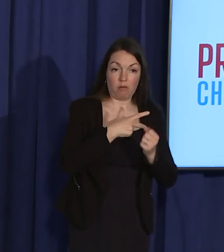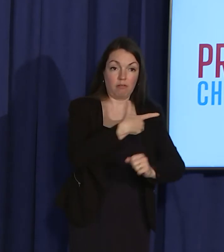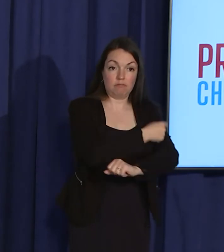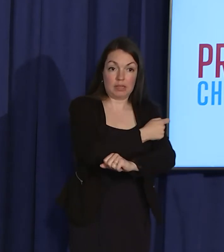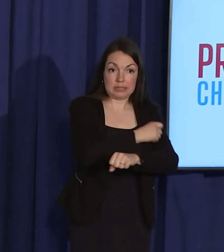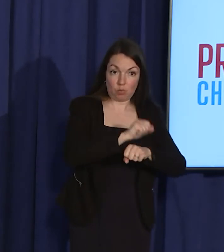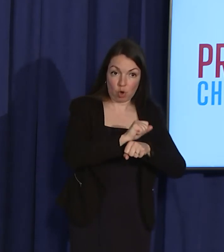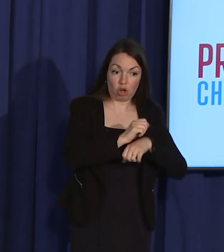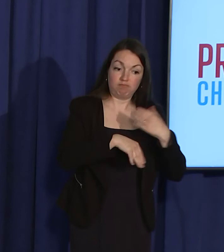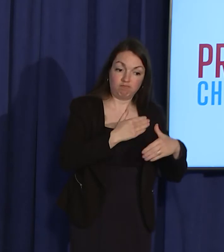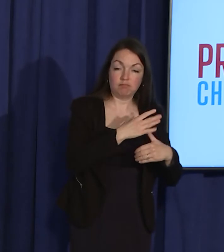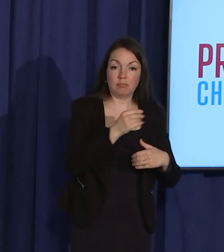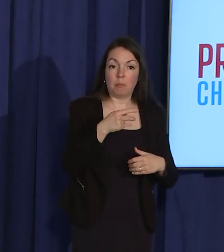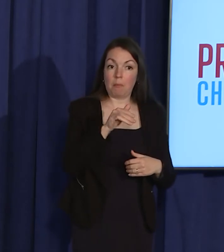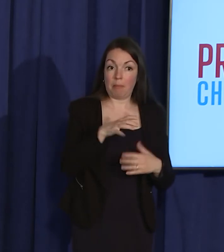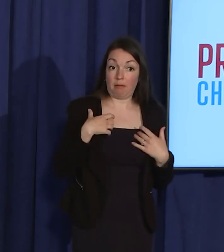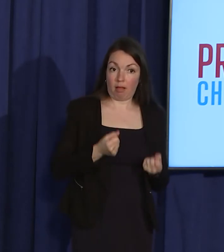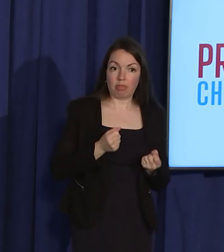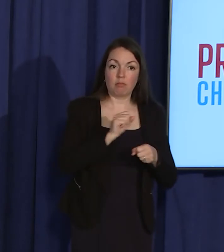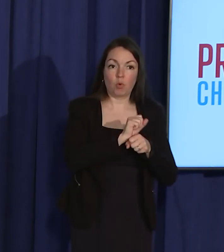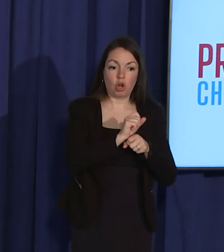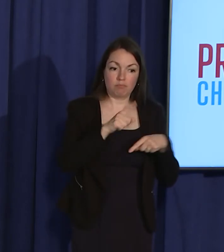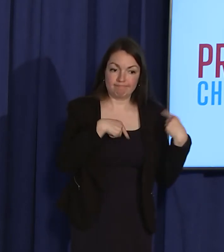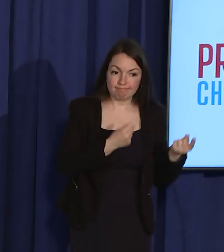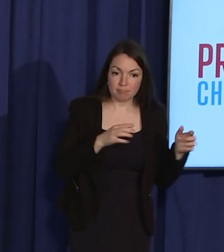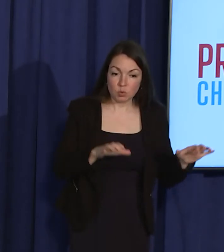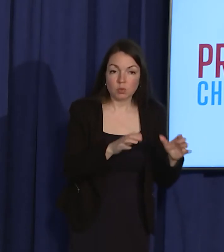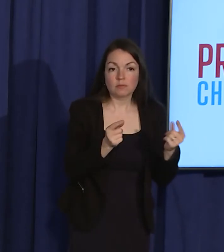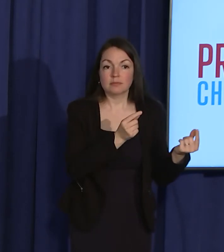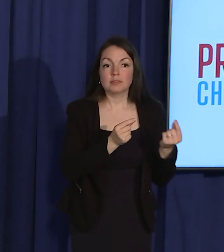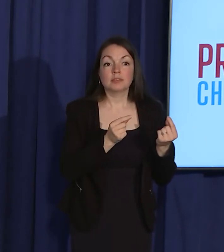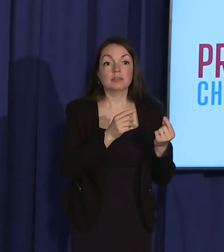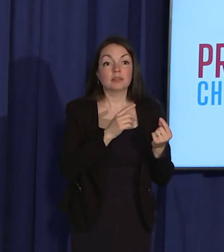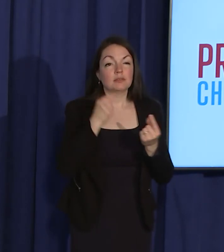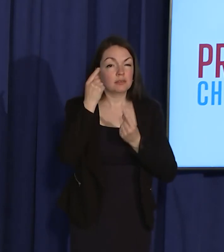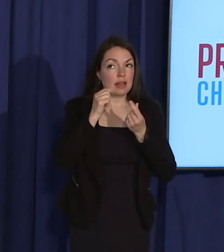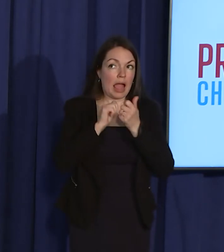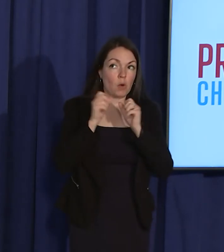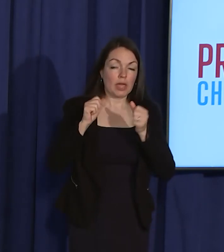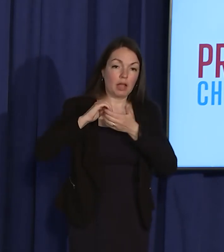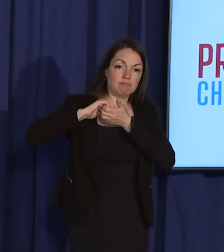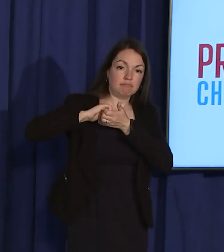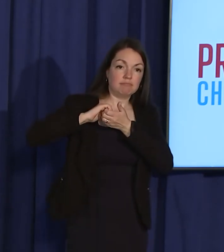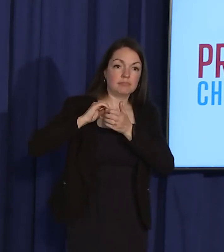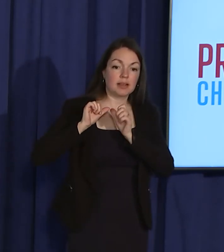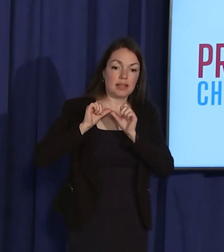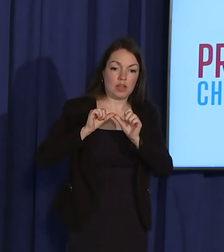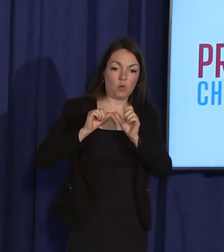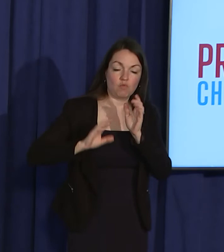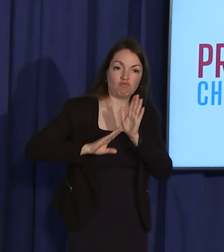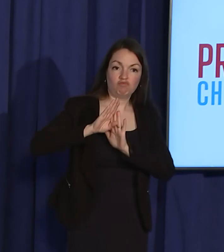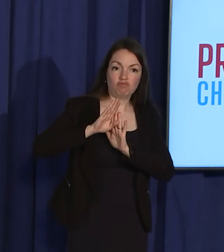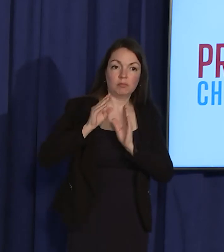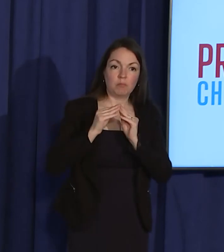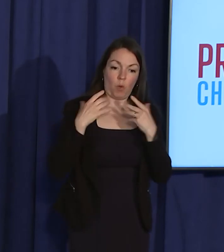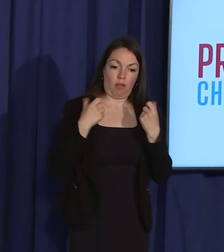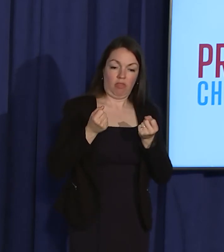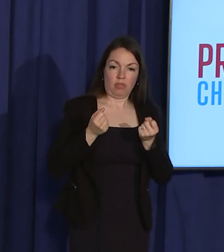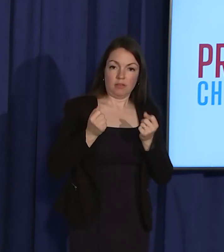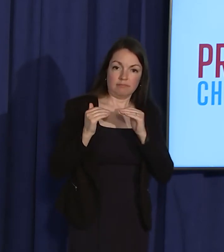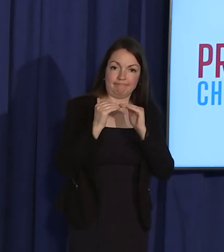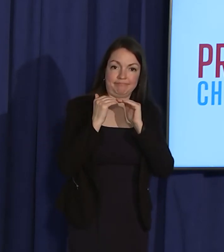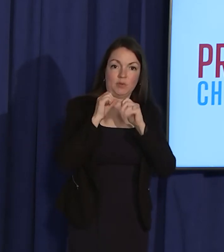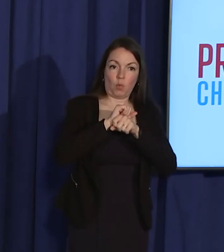vaccine work and public health work, but really thinking about how can we build on this work to do more of the health equity work long term. So